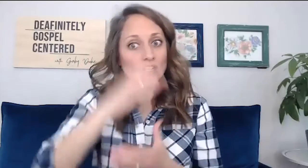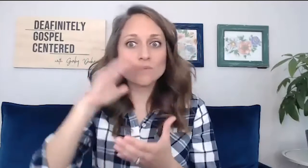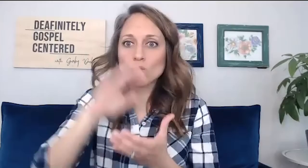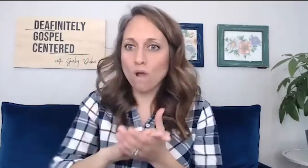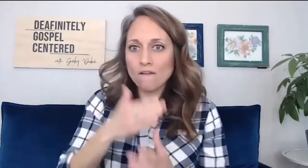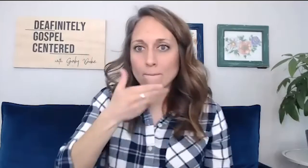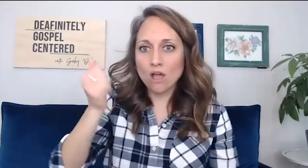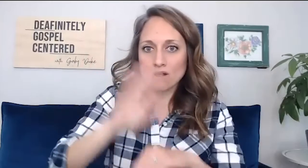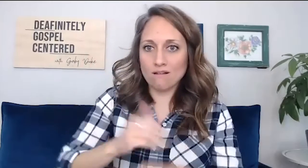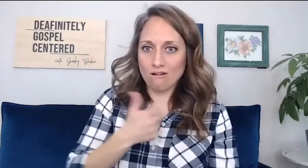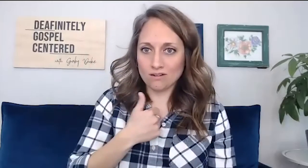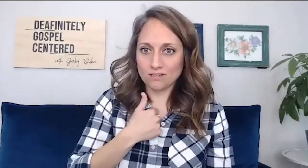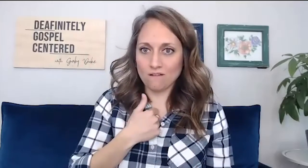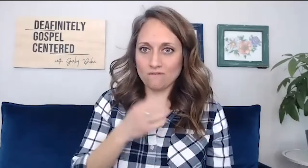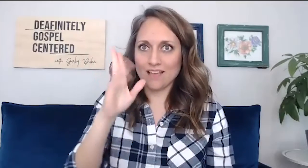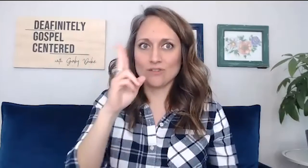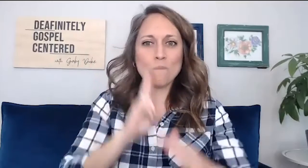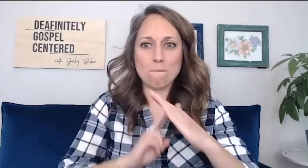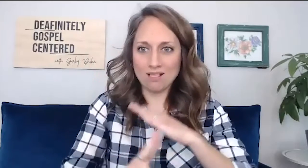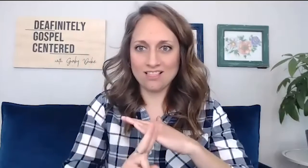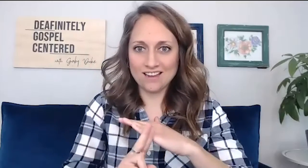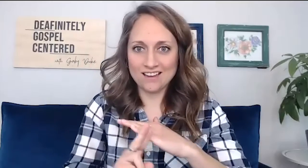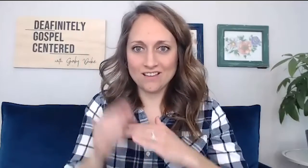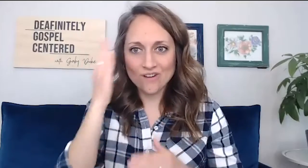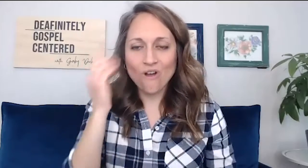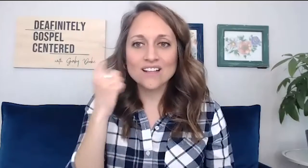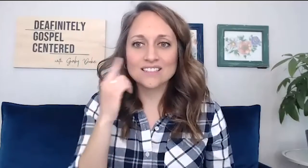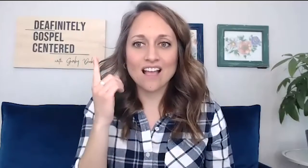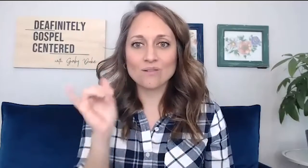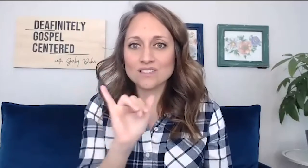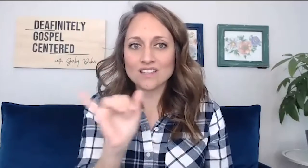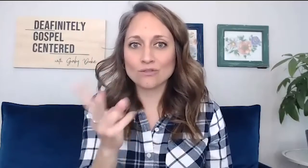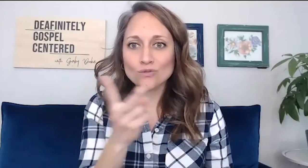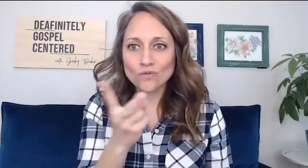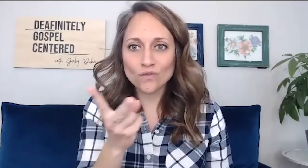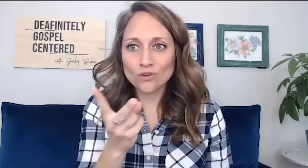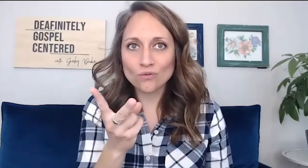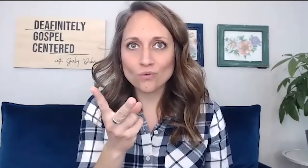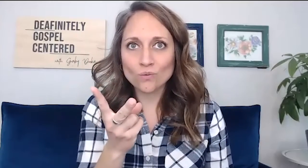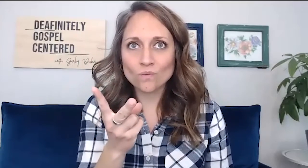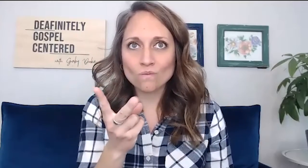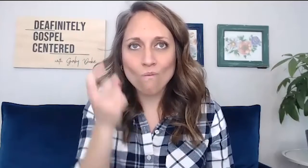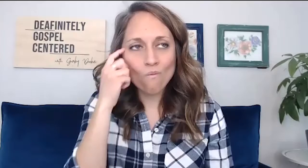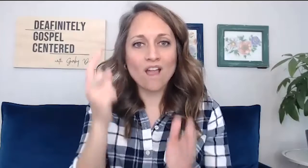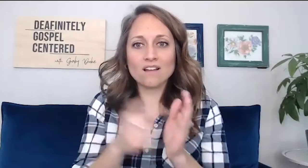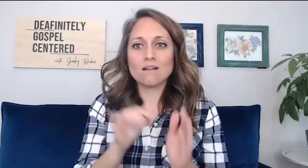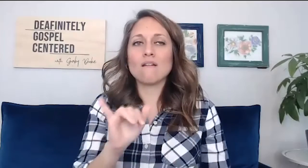and put each other above the other? It takes humility. It sounds like you both recognize that, and